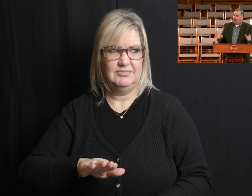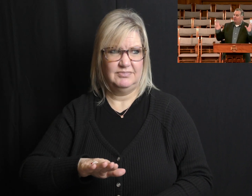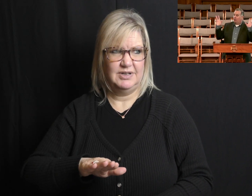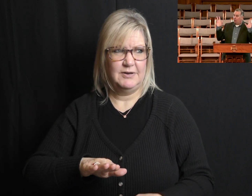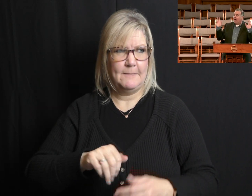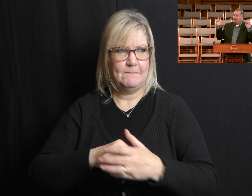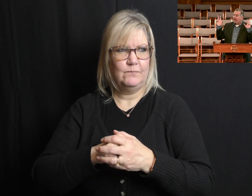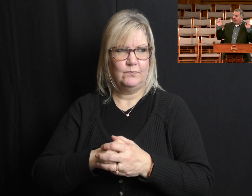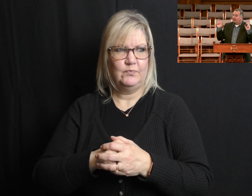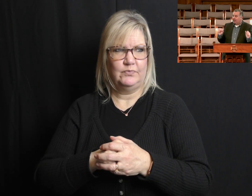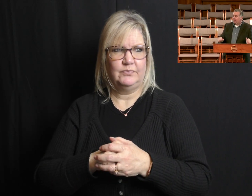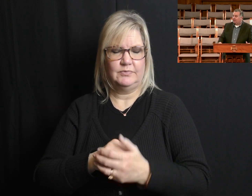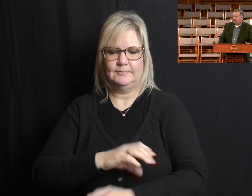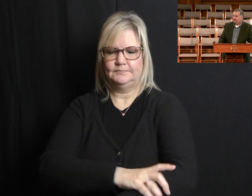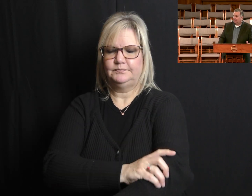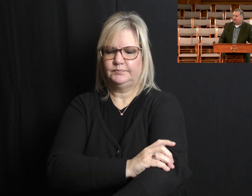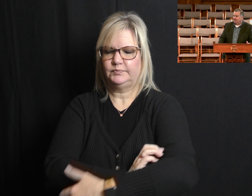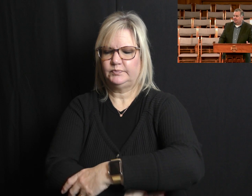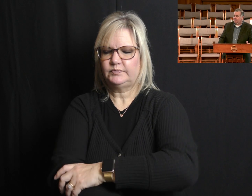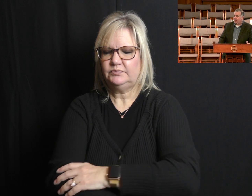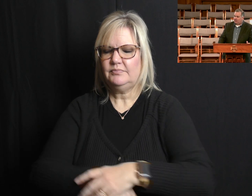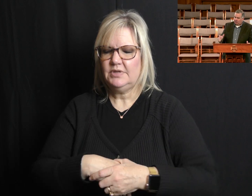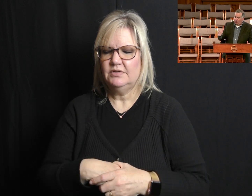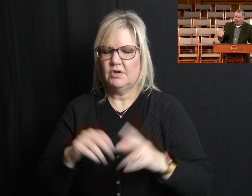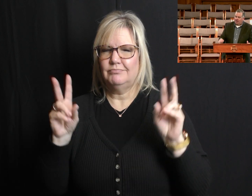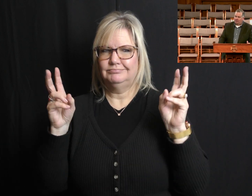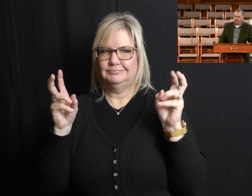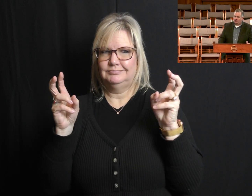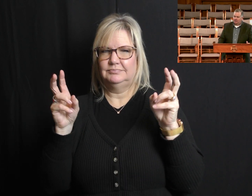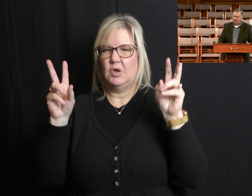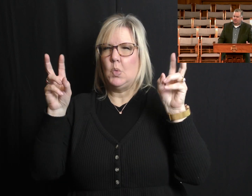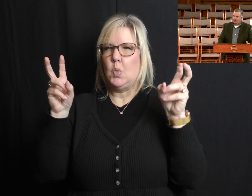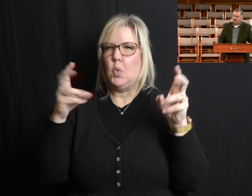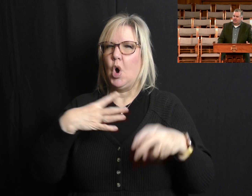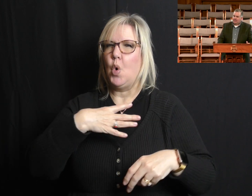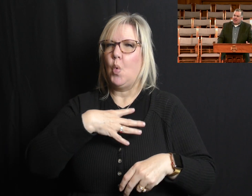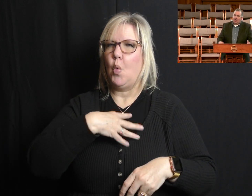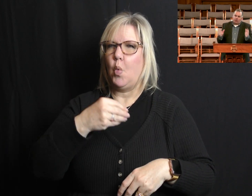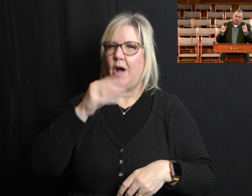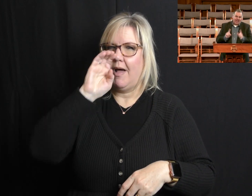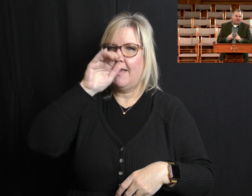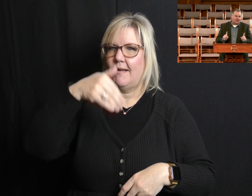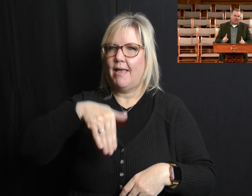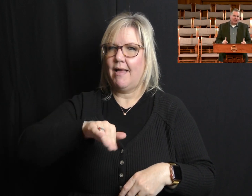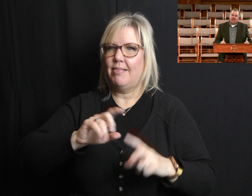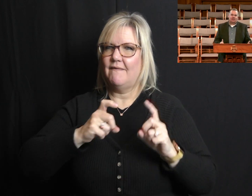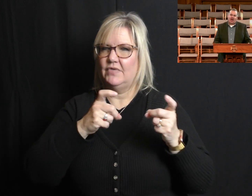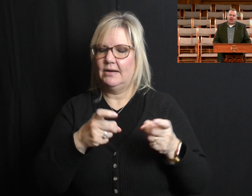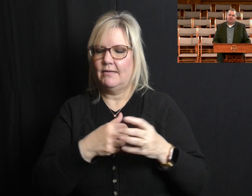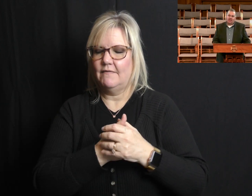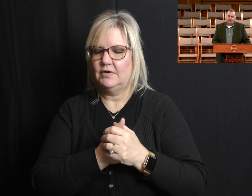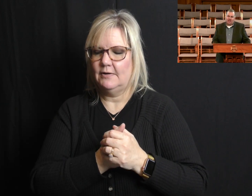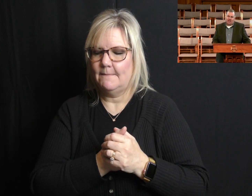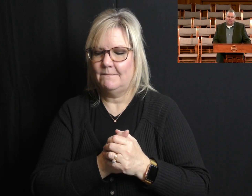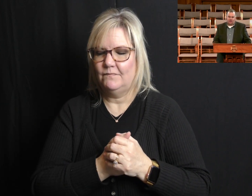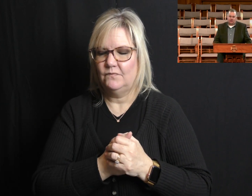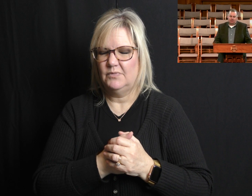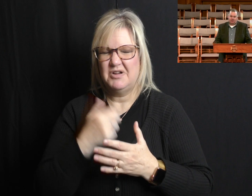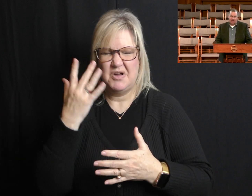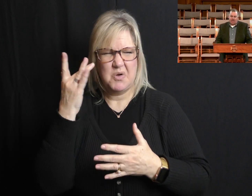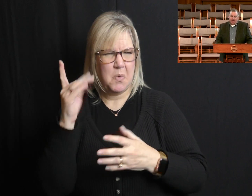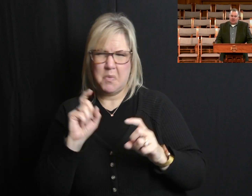idea of a white elephant gift. He sent him a white elephant. Now, the reason the king of Siam did